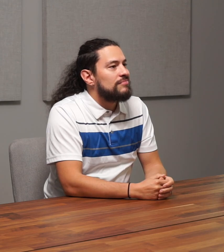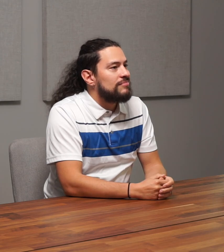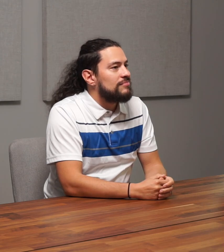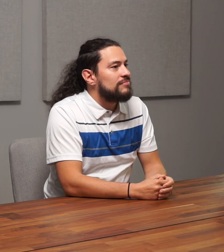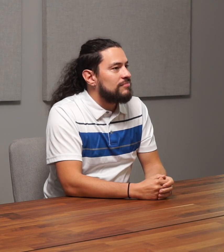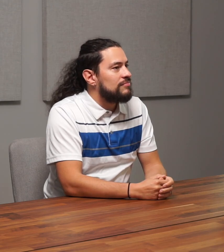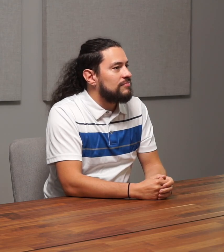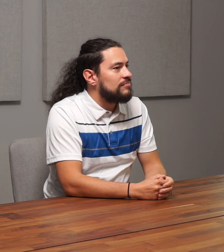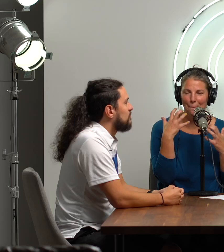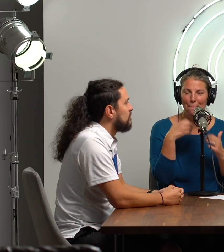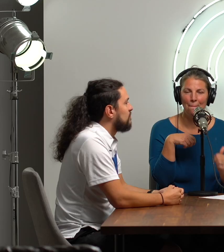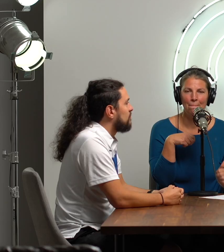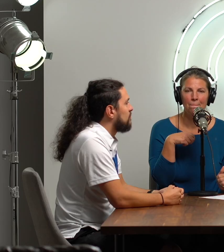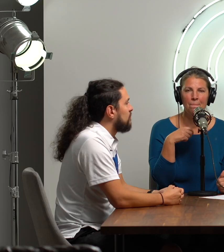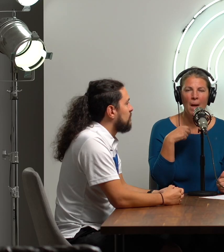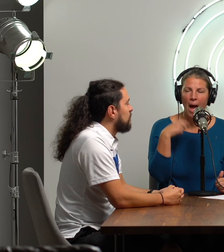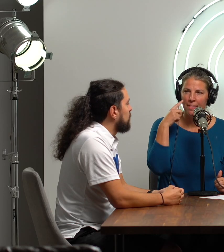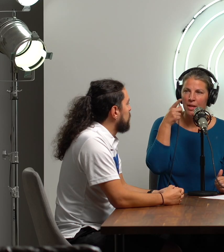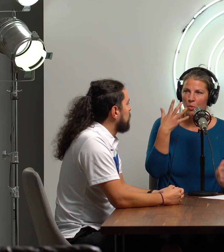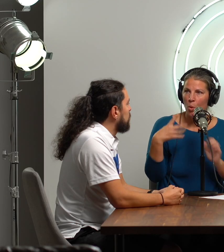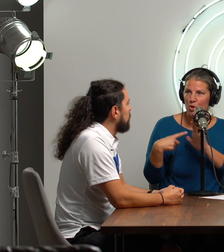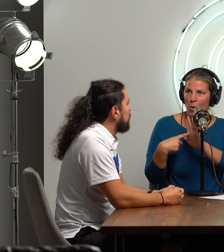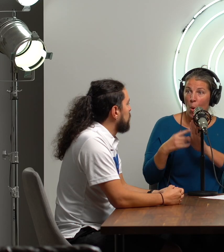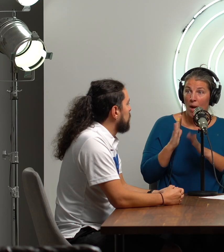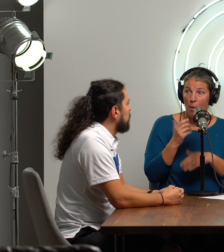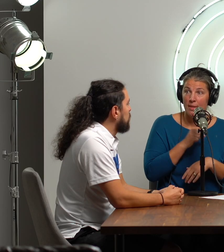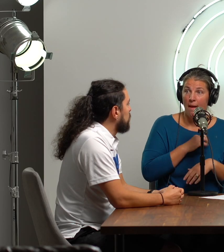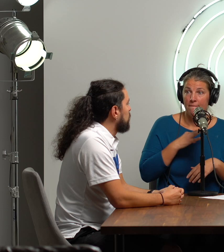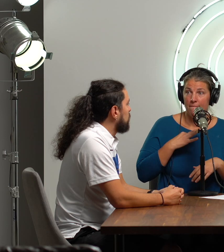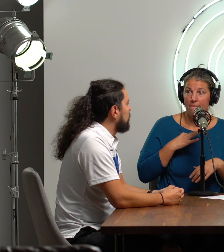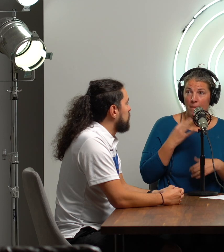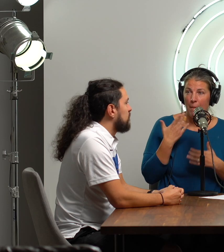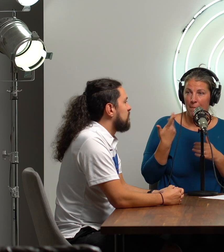think you showed our staff maybe a clip from that